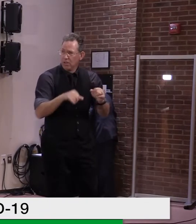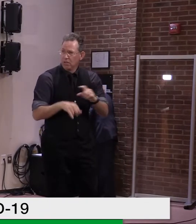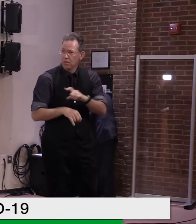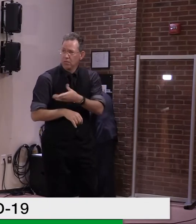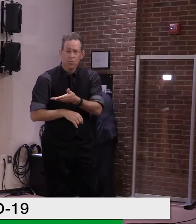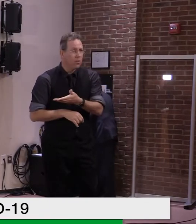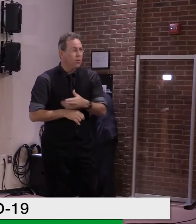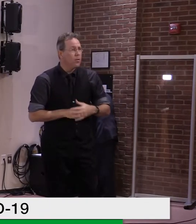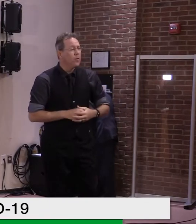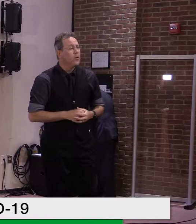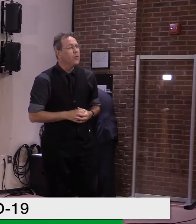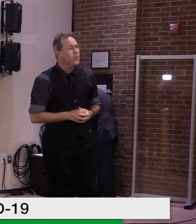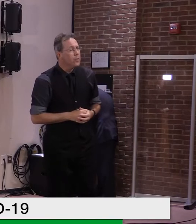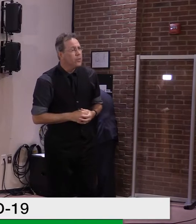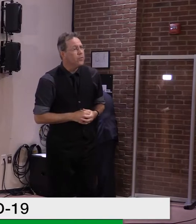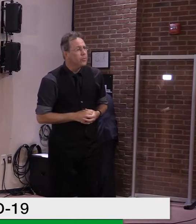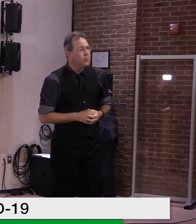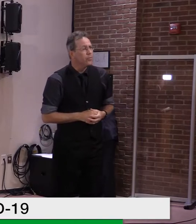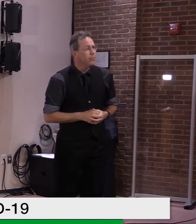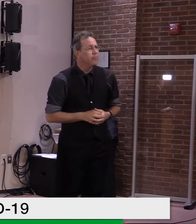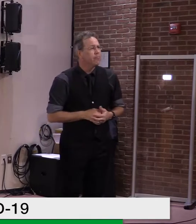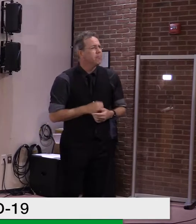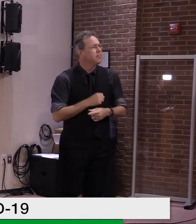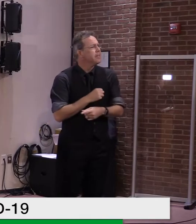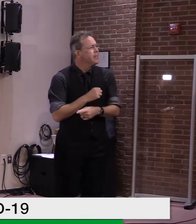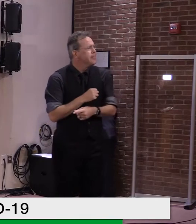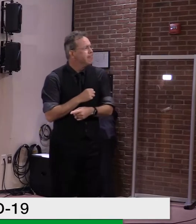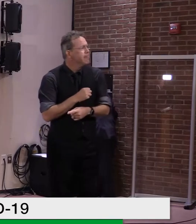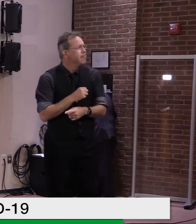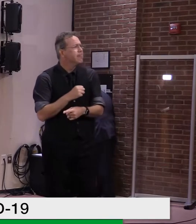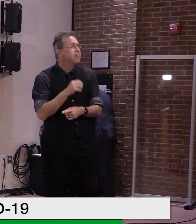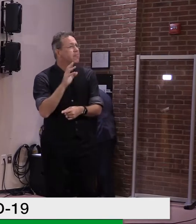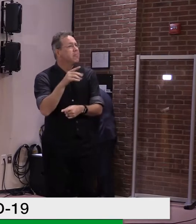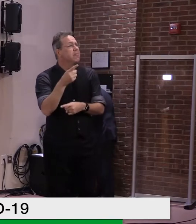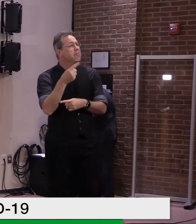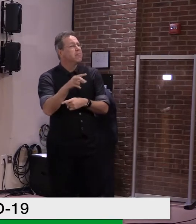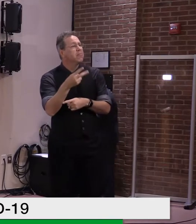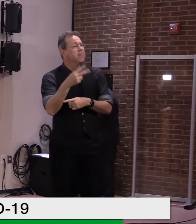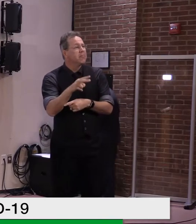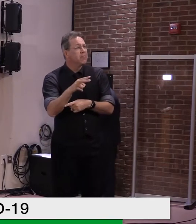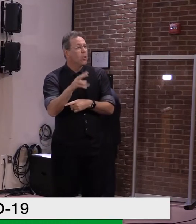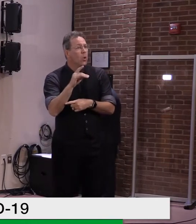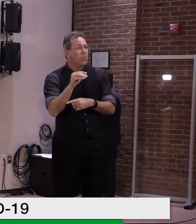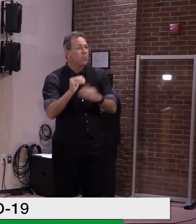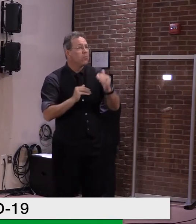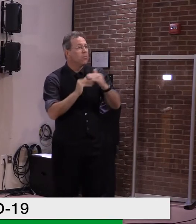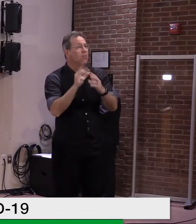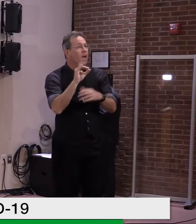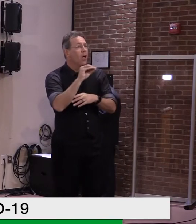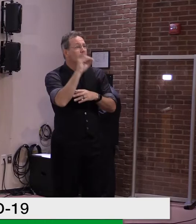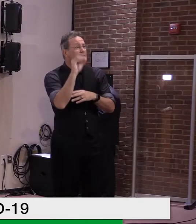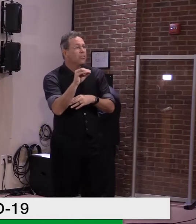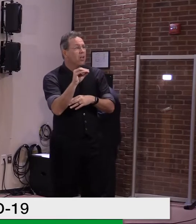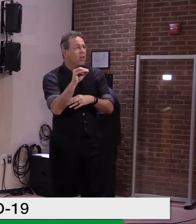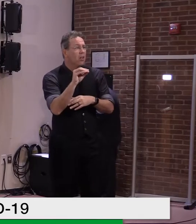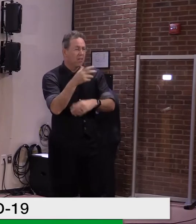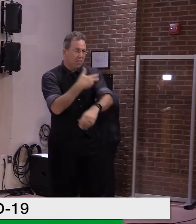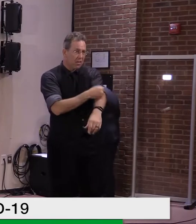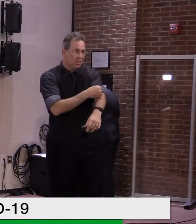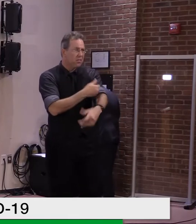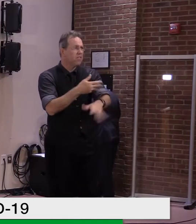within the next week, we're hoping to hit the 80% mark and all restrictions will be lifted. The emergency order